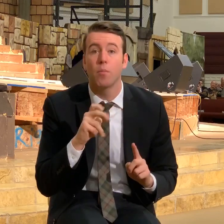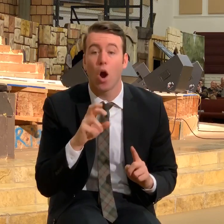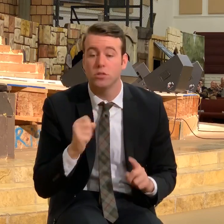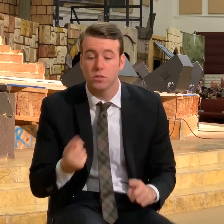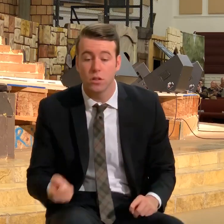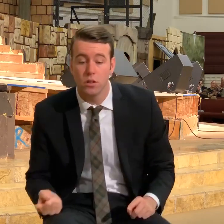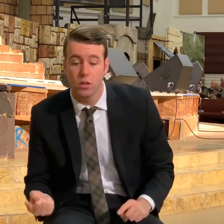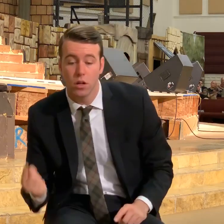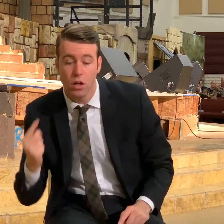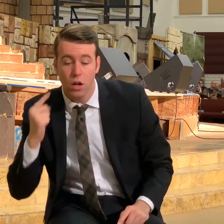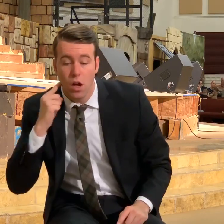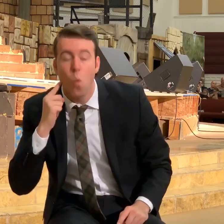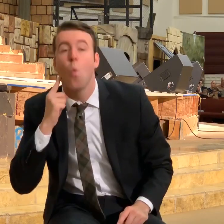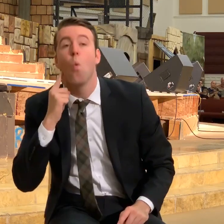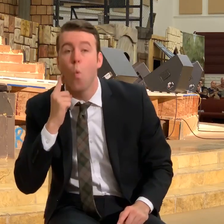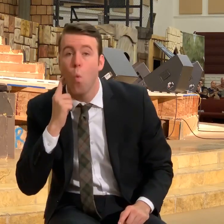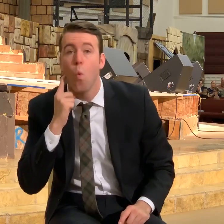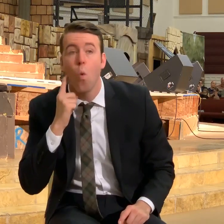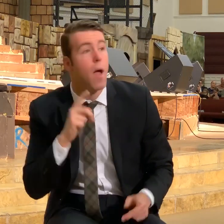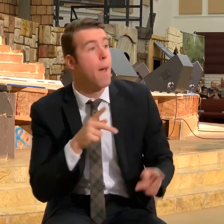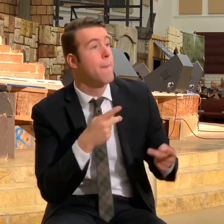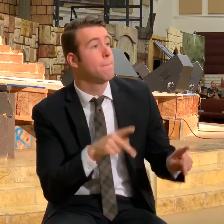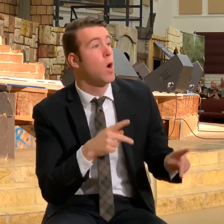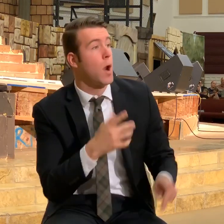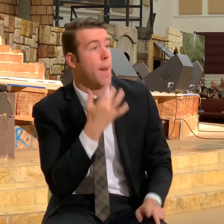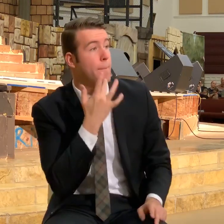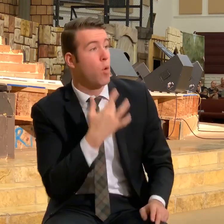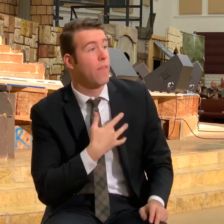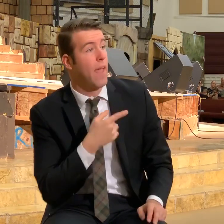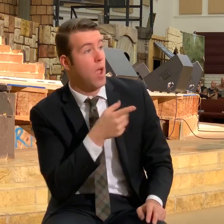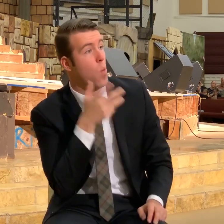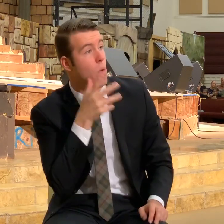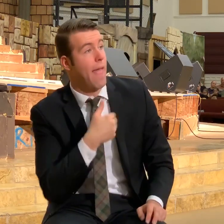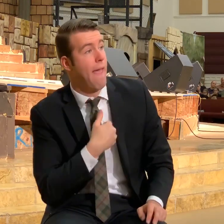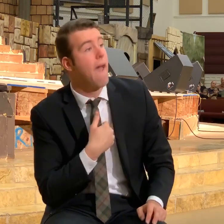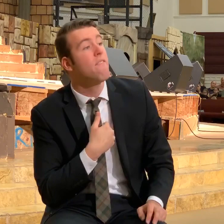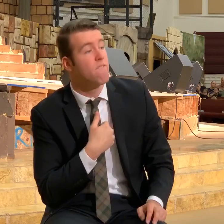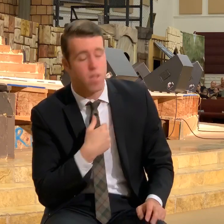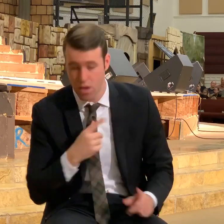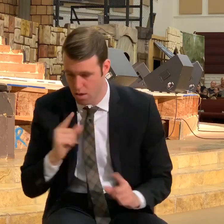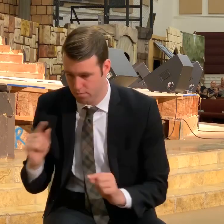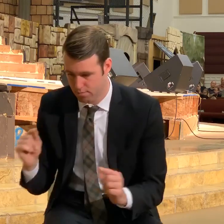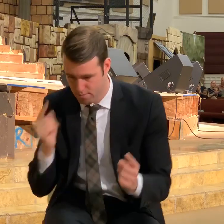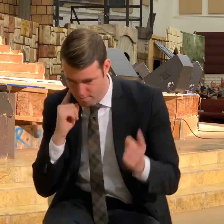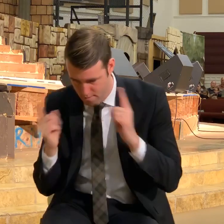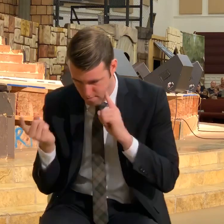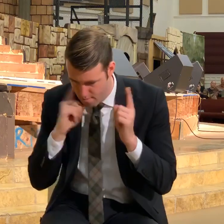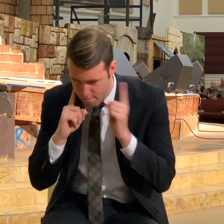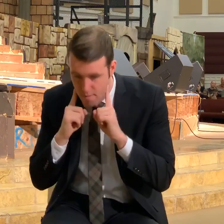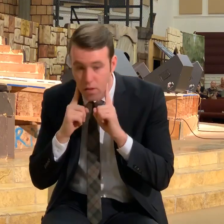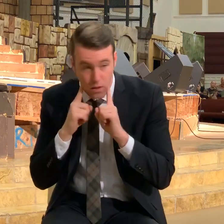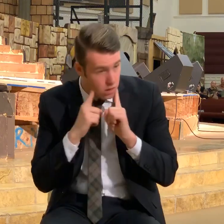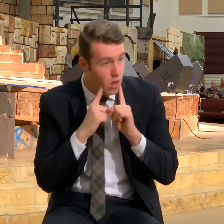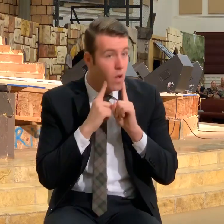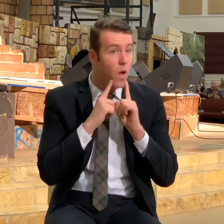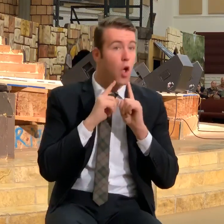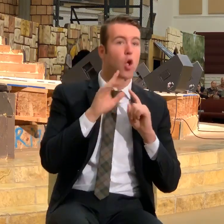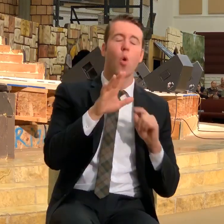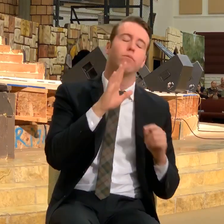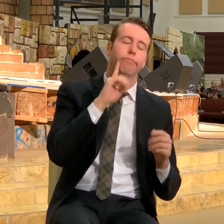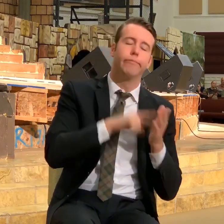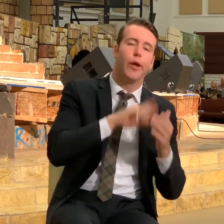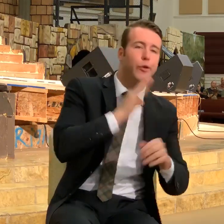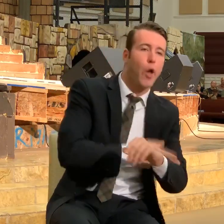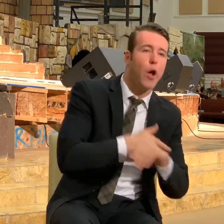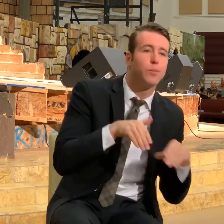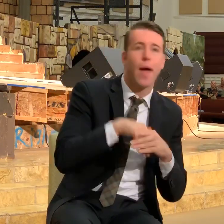find out that you were having a birthday party for your 17-year-old daughter or son. And it was going to be a big celebration, or your daughter's wedding, or your